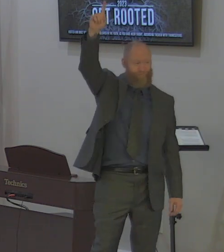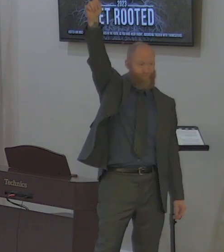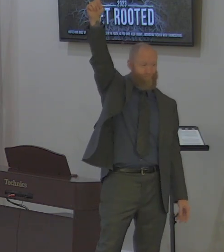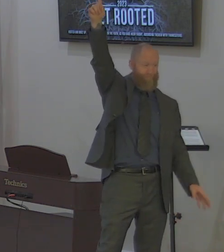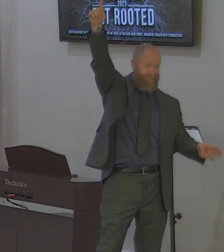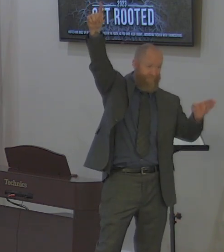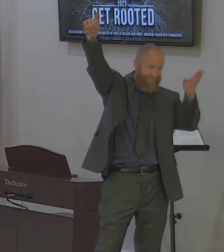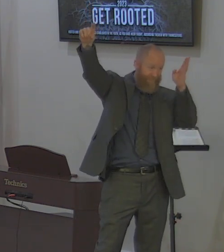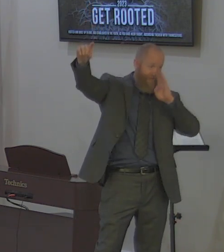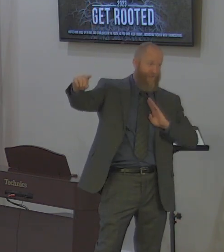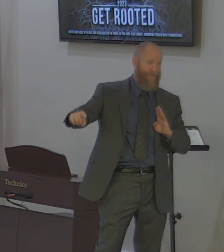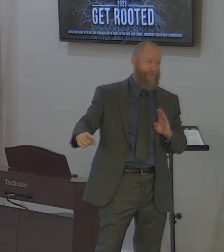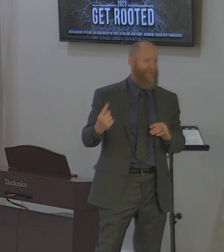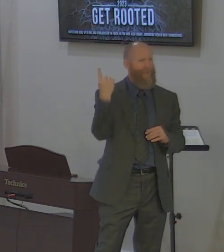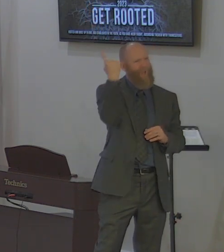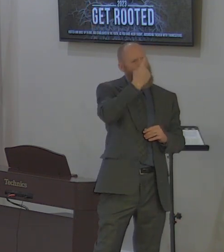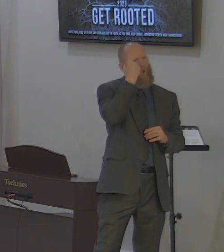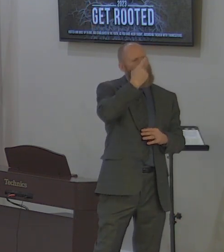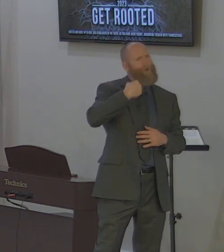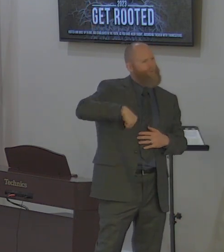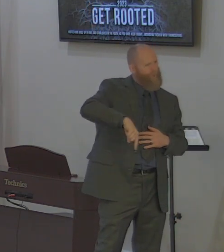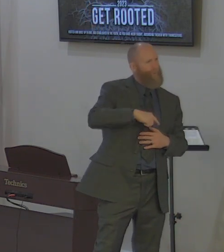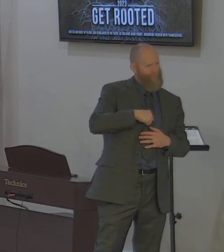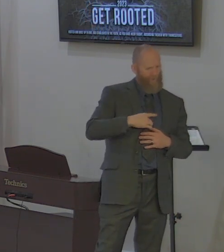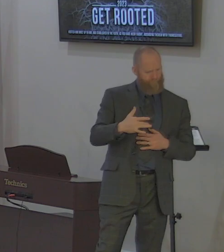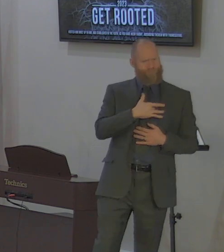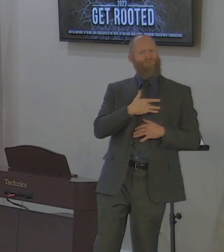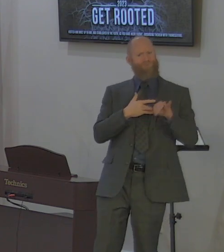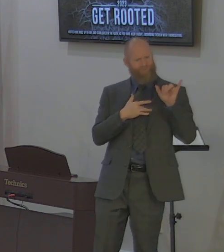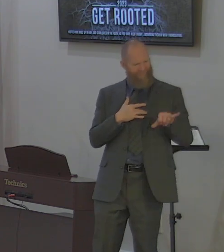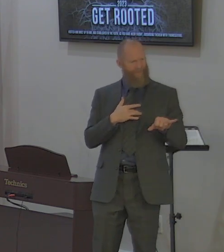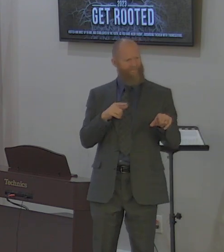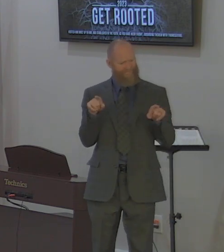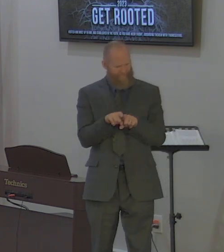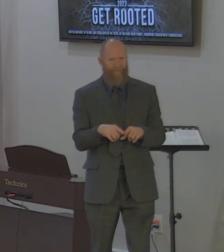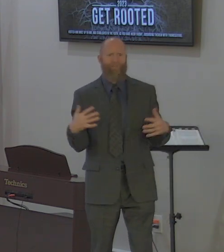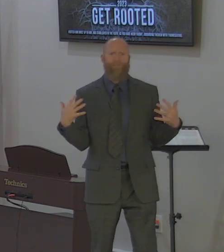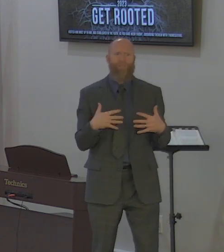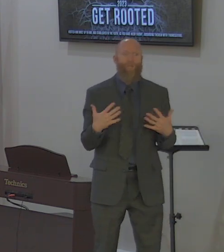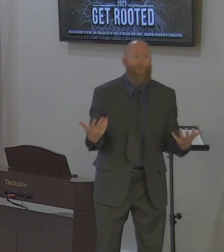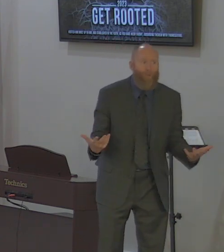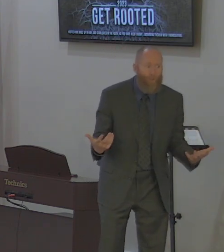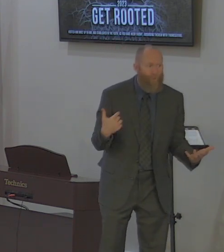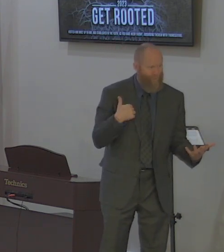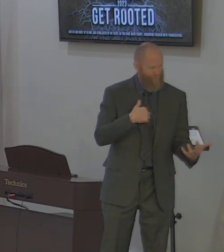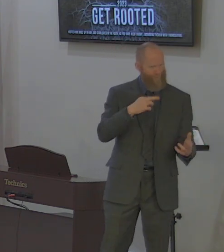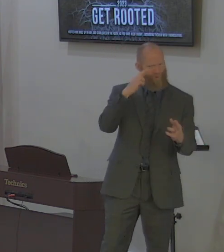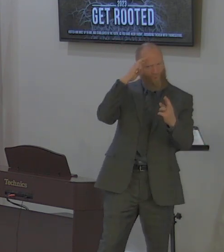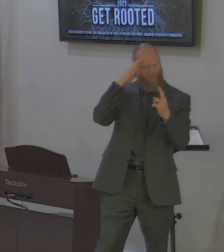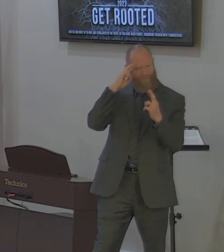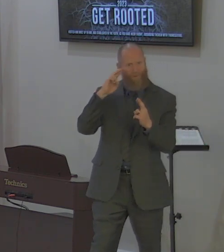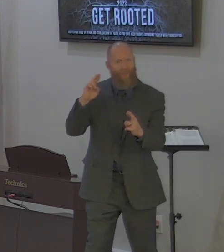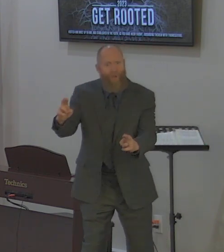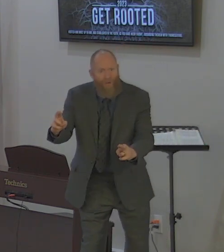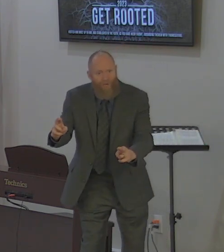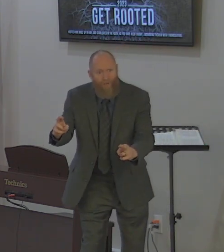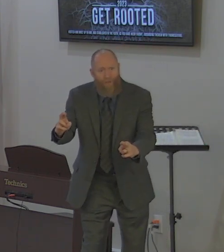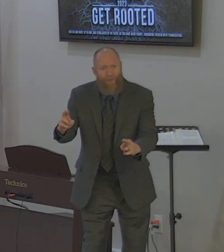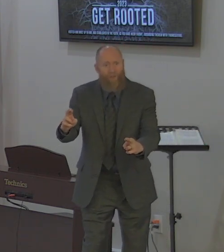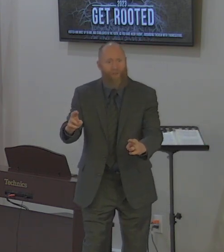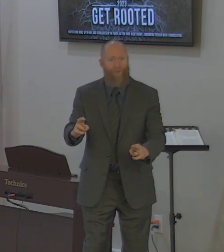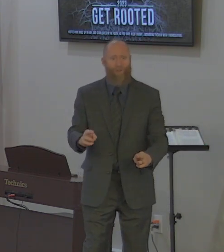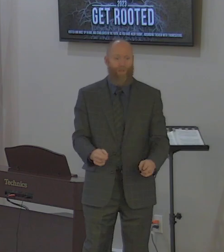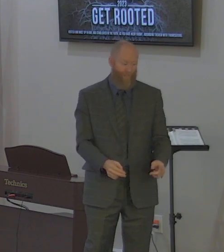Do we have that fear? Do we have the fear of the judgment that's coming for the lost?